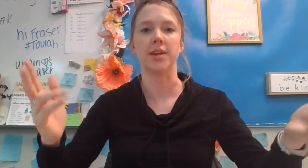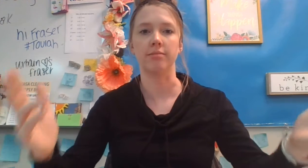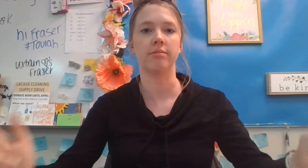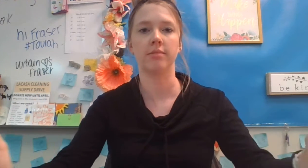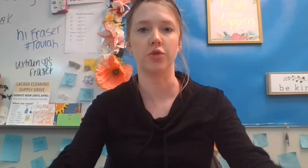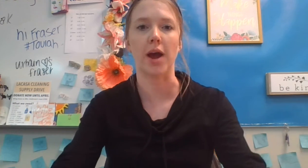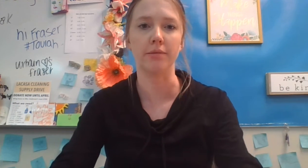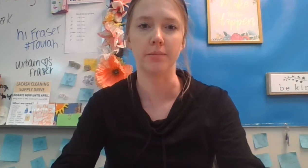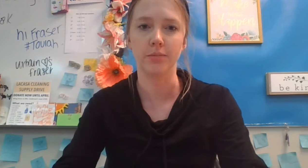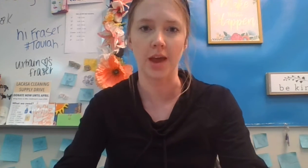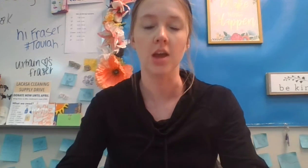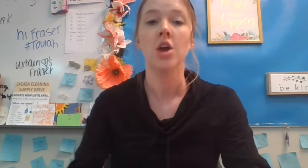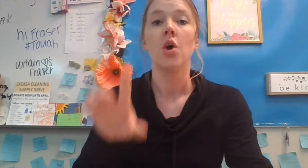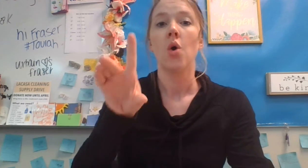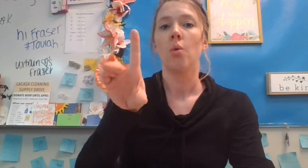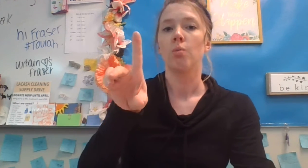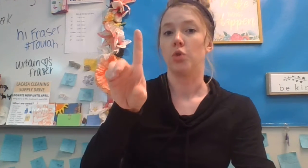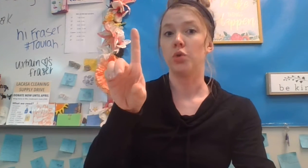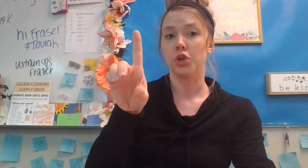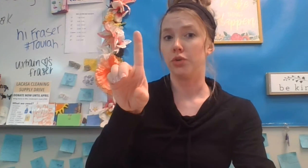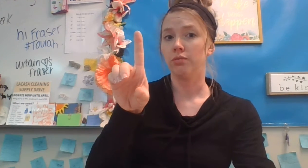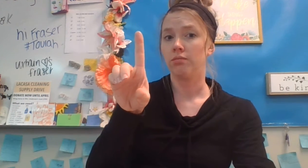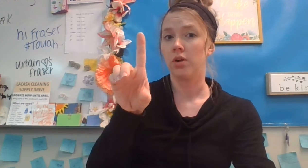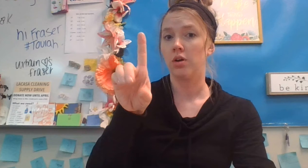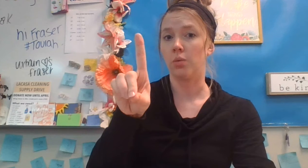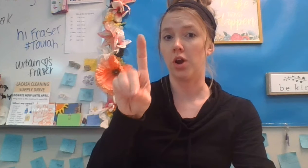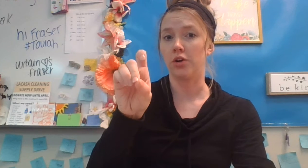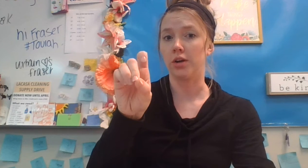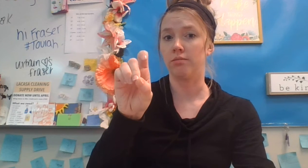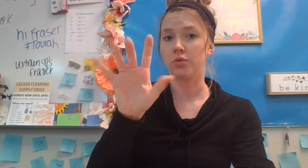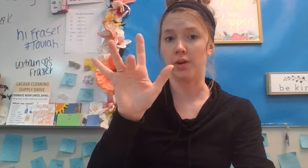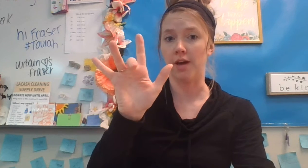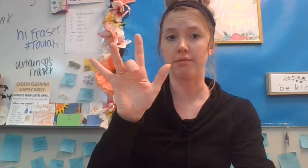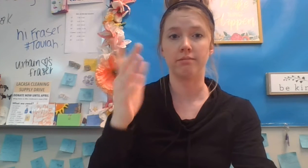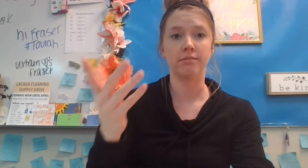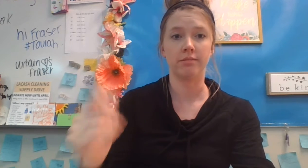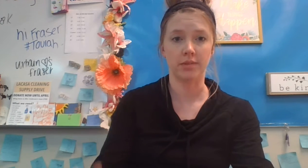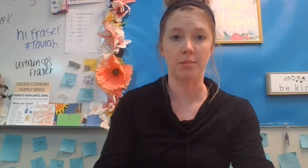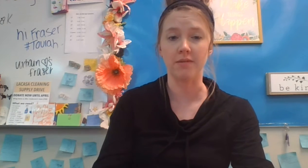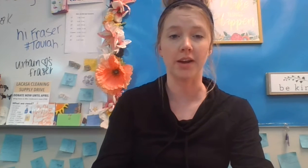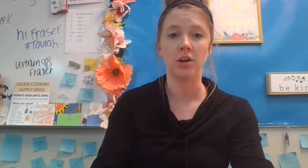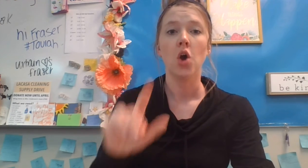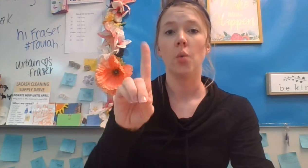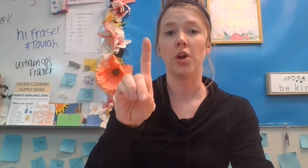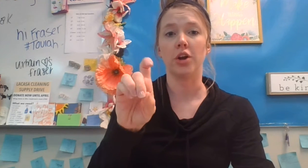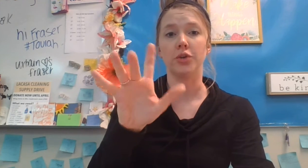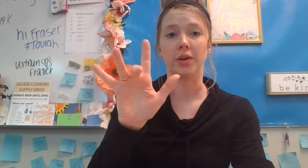Houston Drive, okay? You could do 125. That'd be fine.